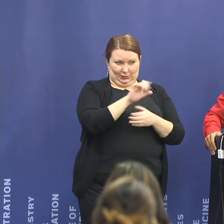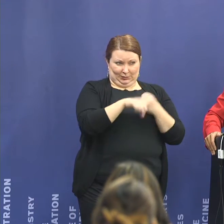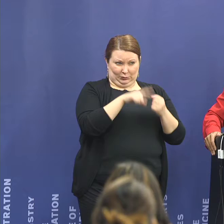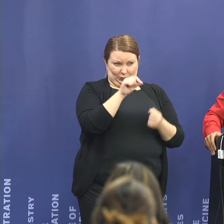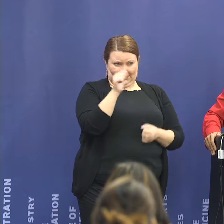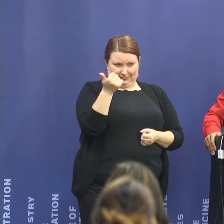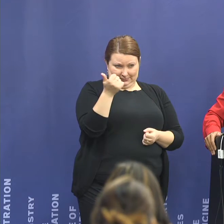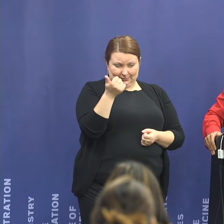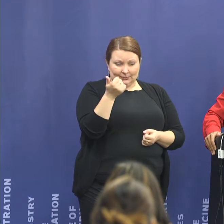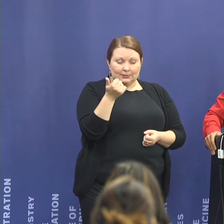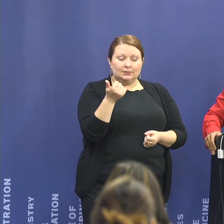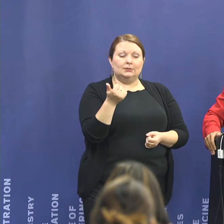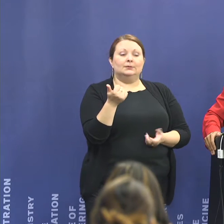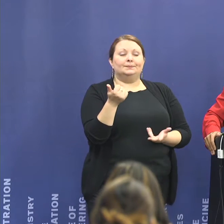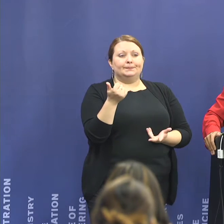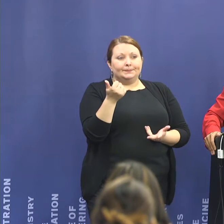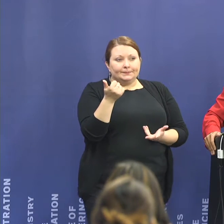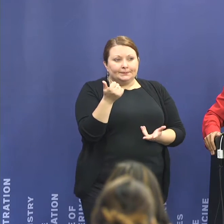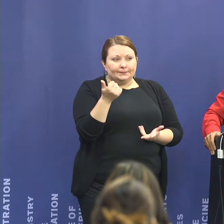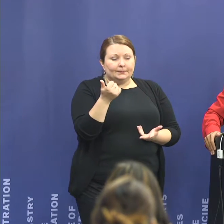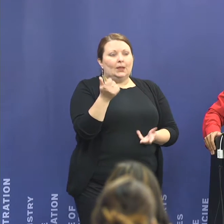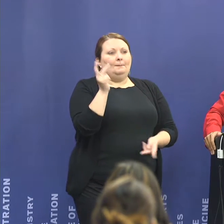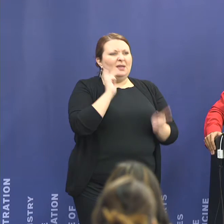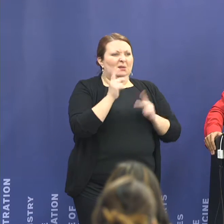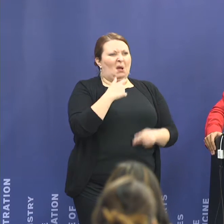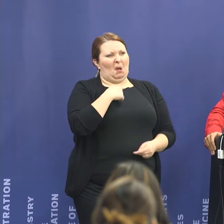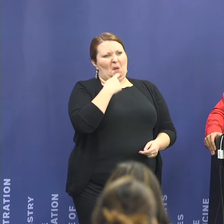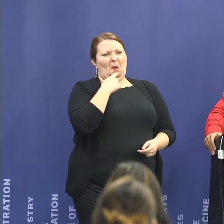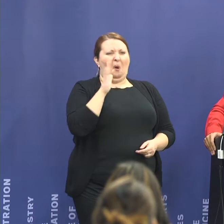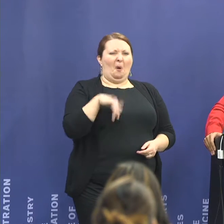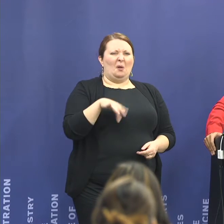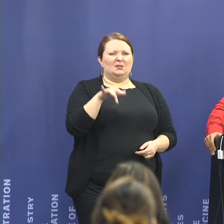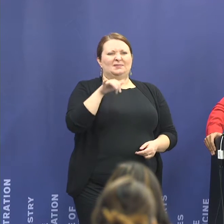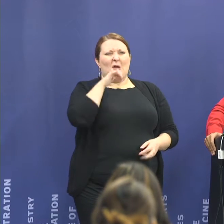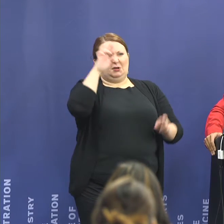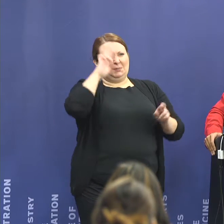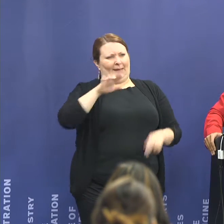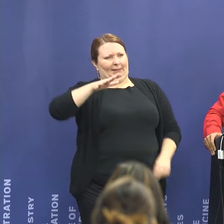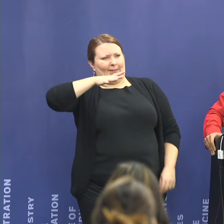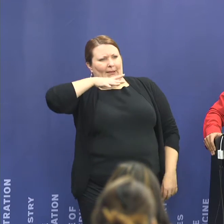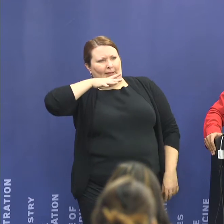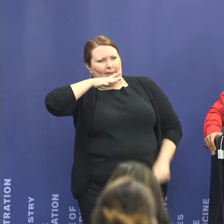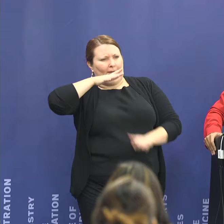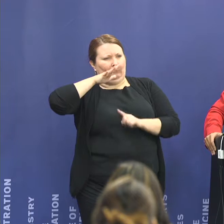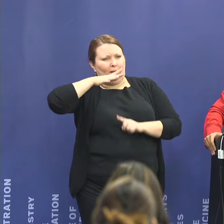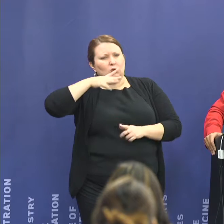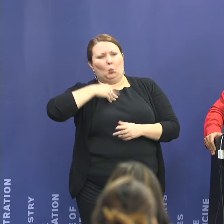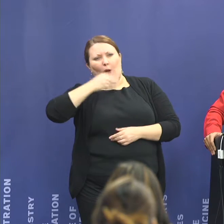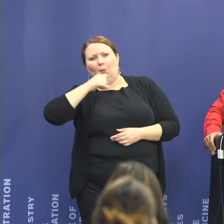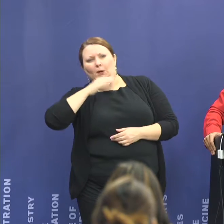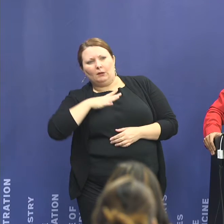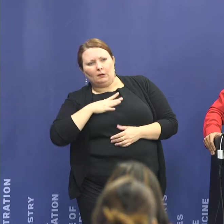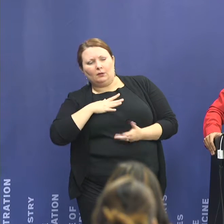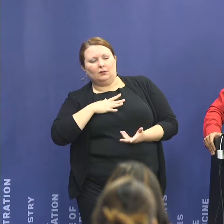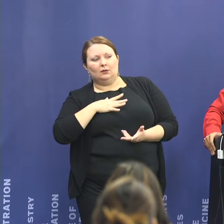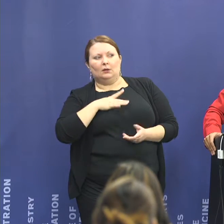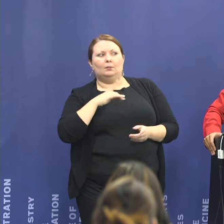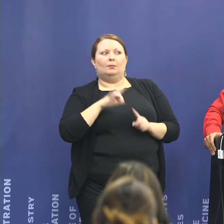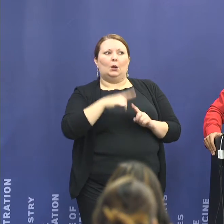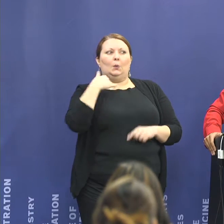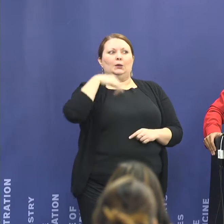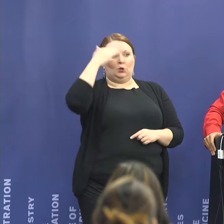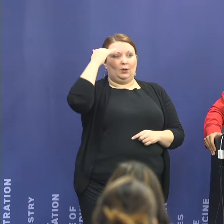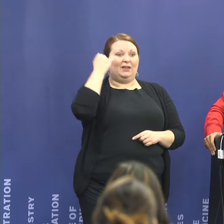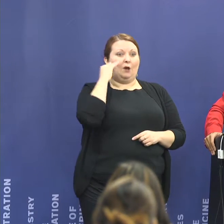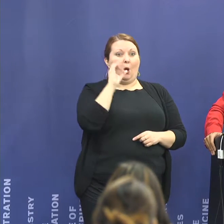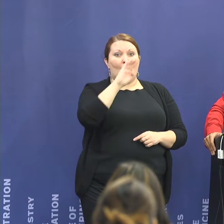2010. So people argued, oh, he's disrespecting his mother because his mother was a white woman. But we know that